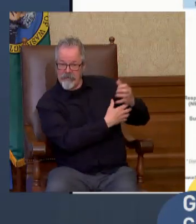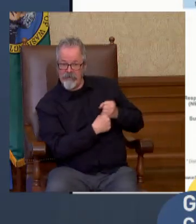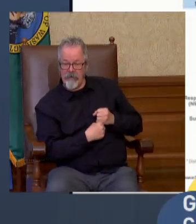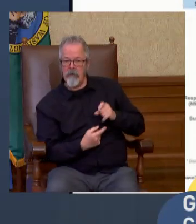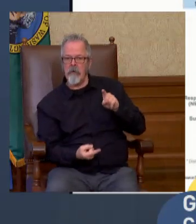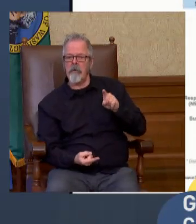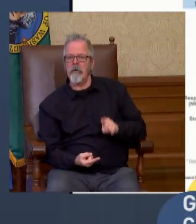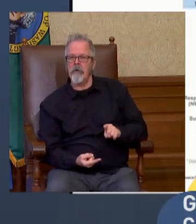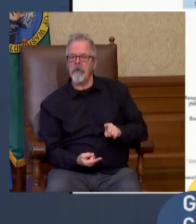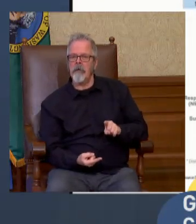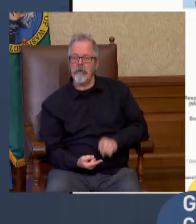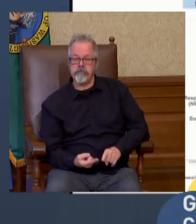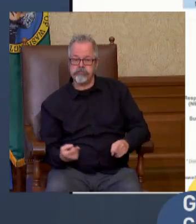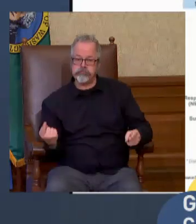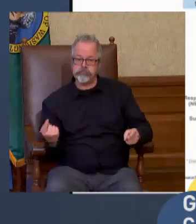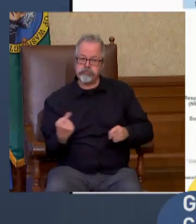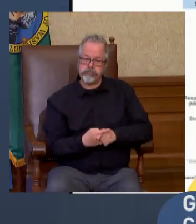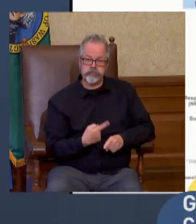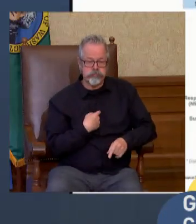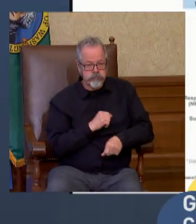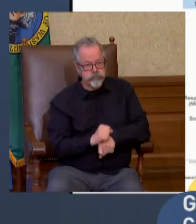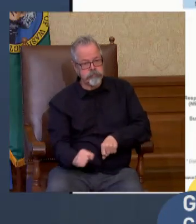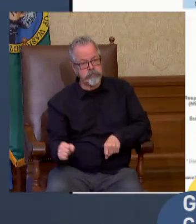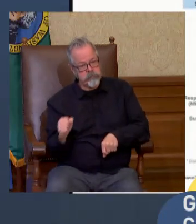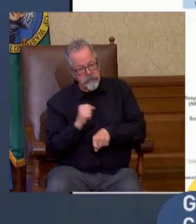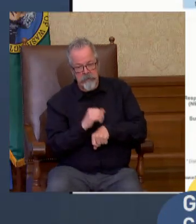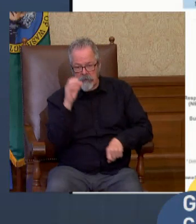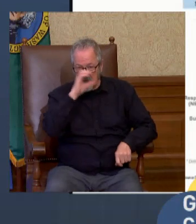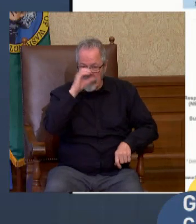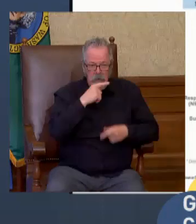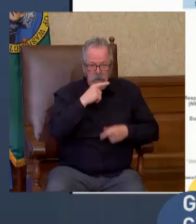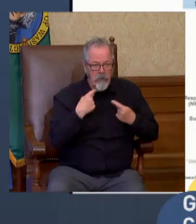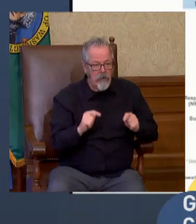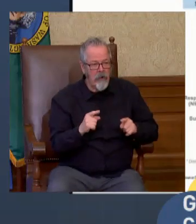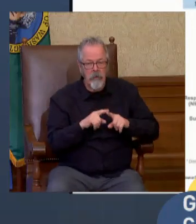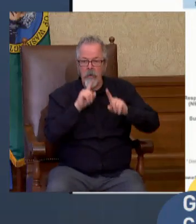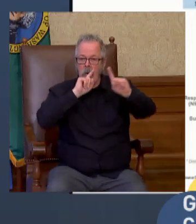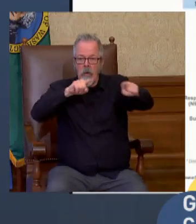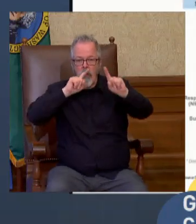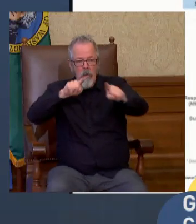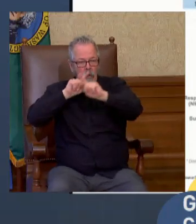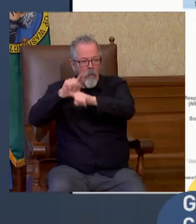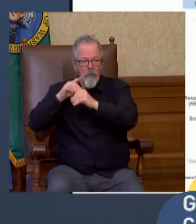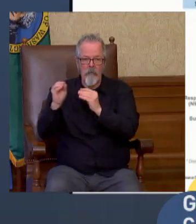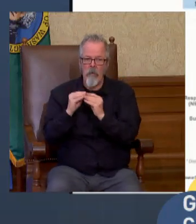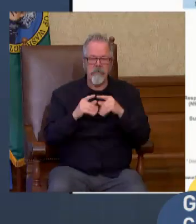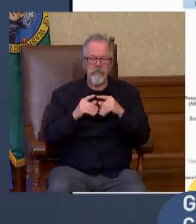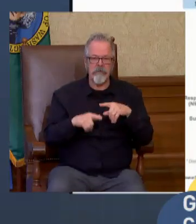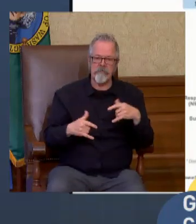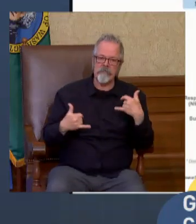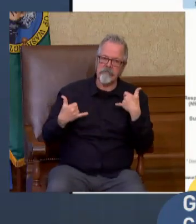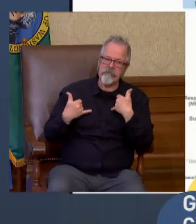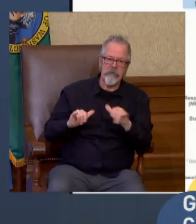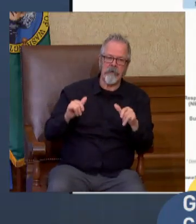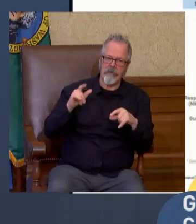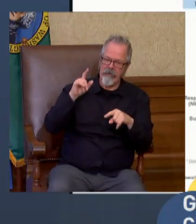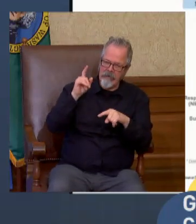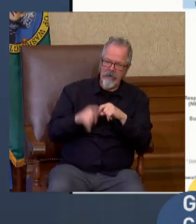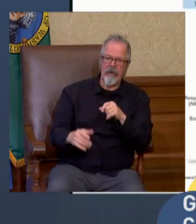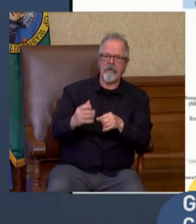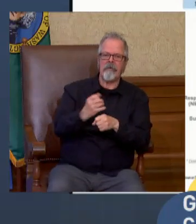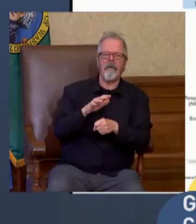and have not been able to get as much material as we need from any source. This is, again, something we've urged the President